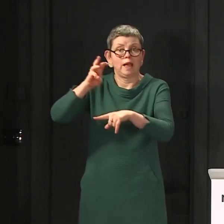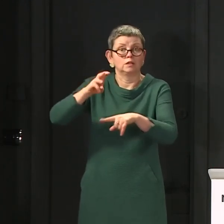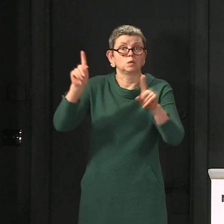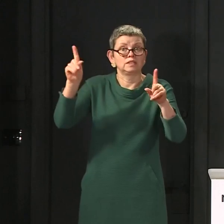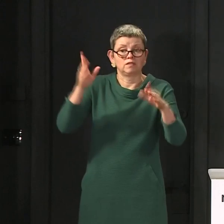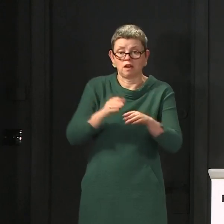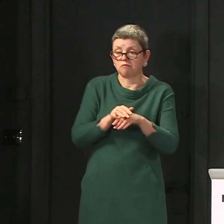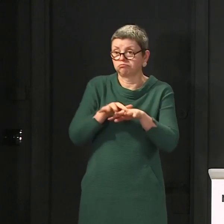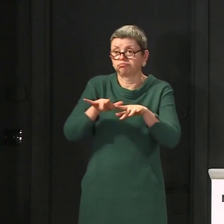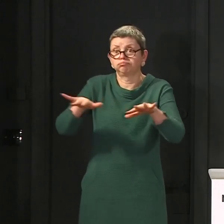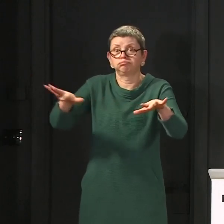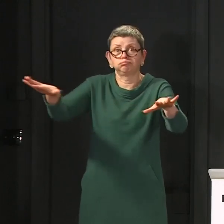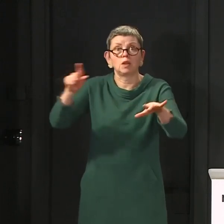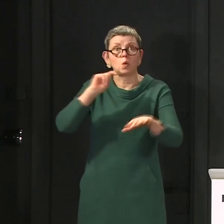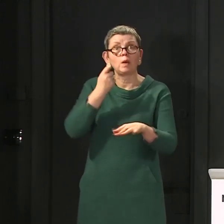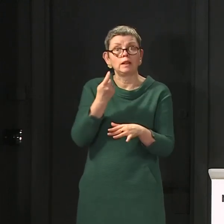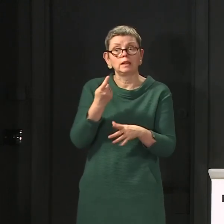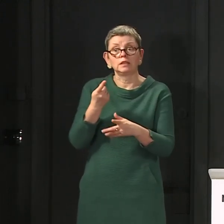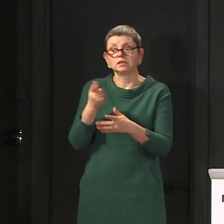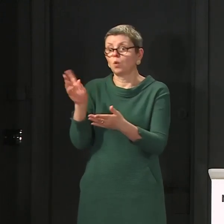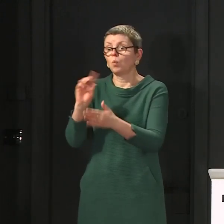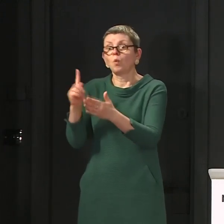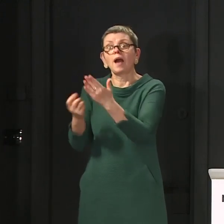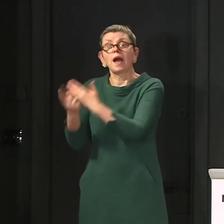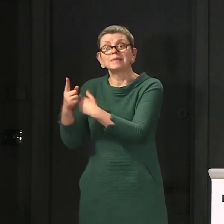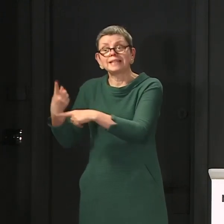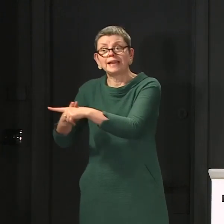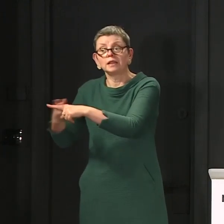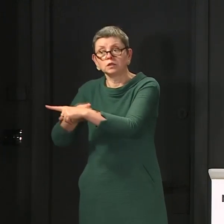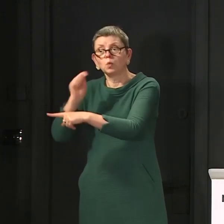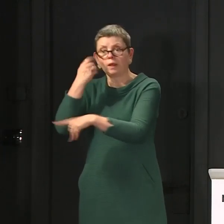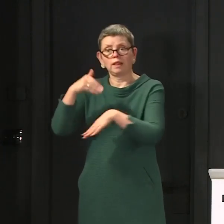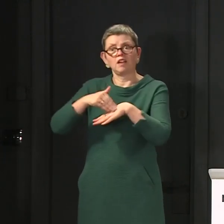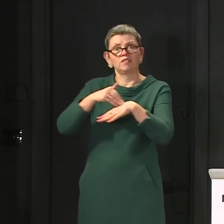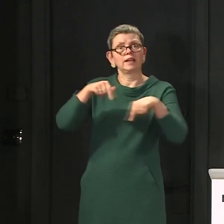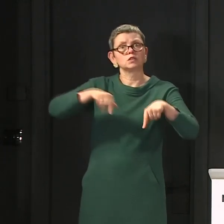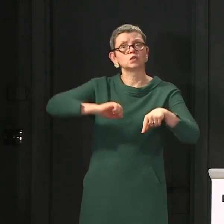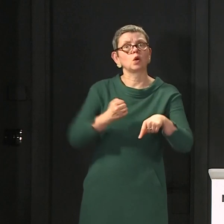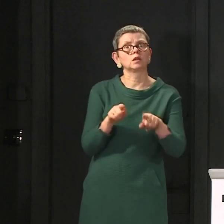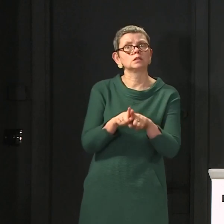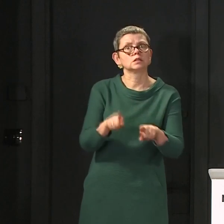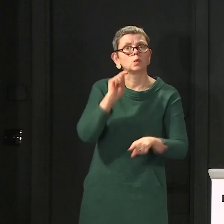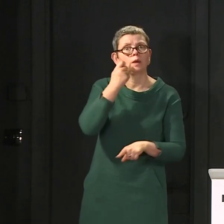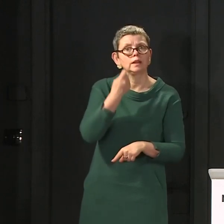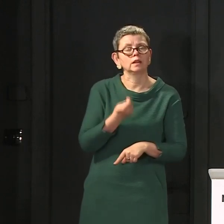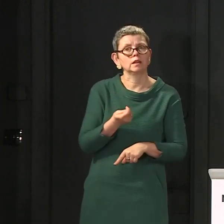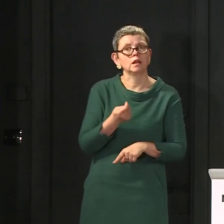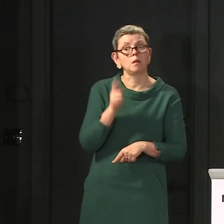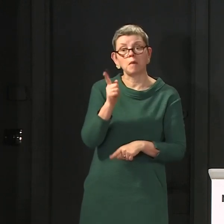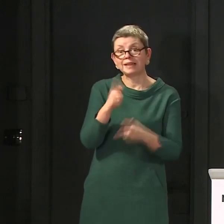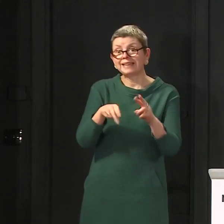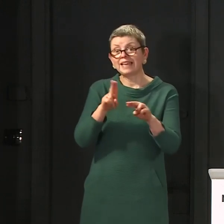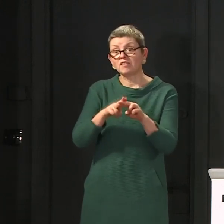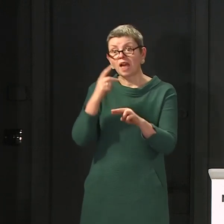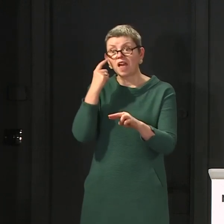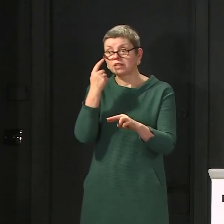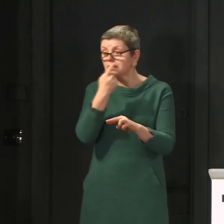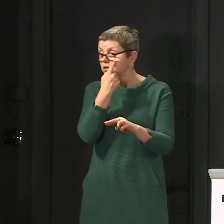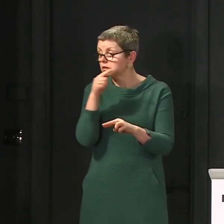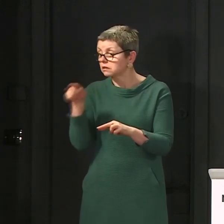other parts of the UK. And I think that says we all have to be cautious. But if the evidence shows that certain things can be lifted in one part of the UK